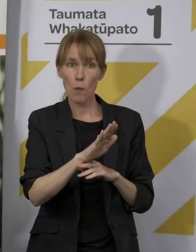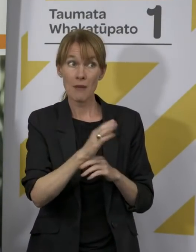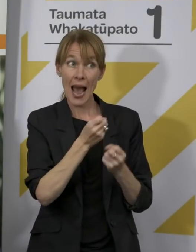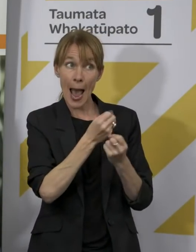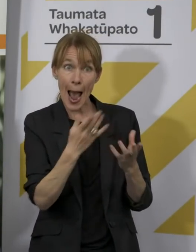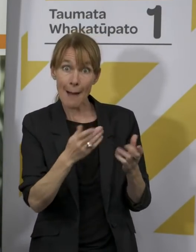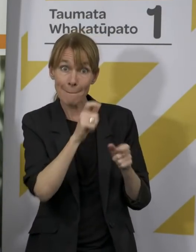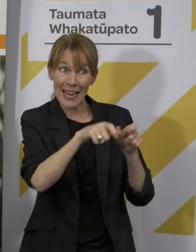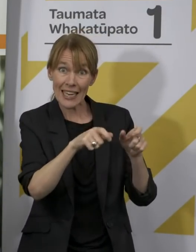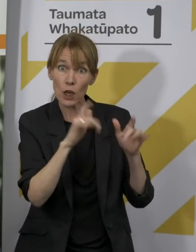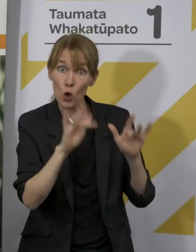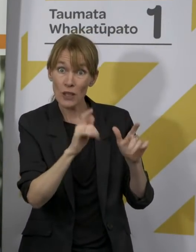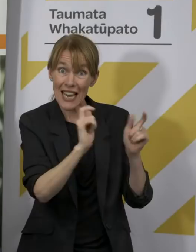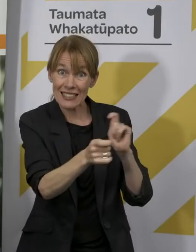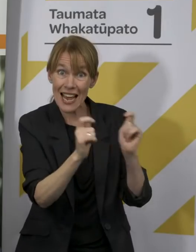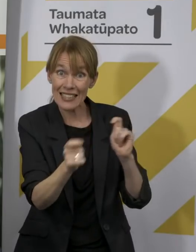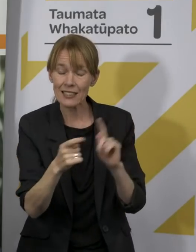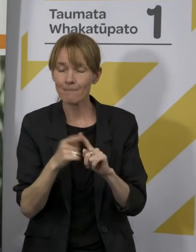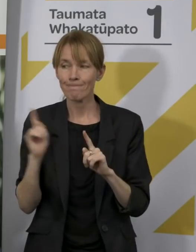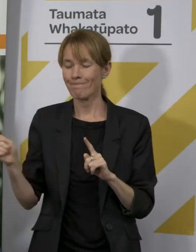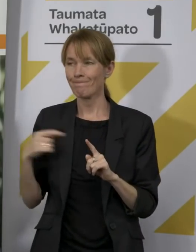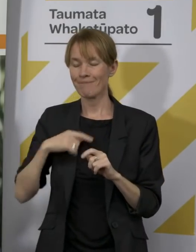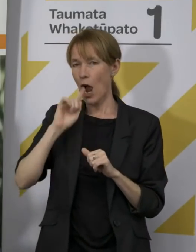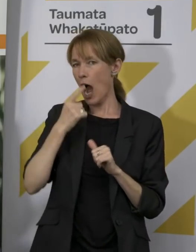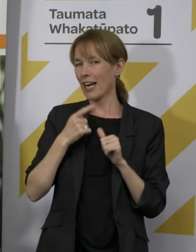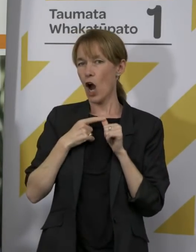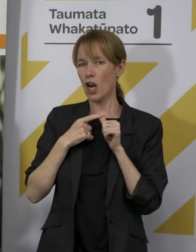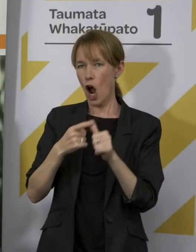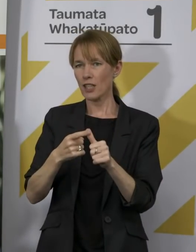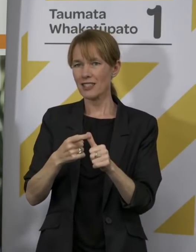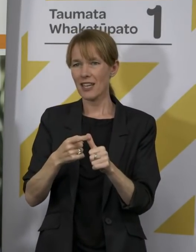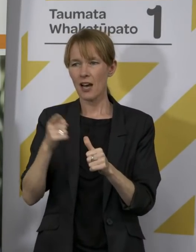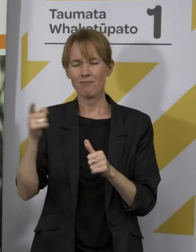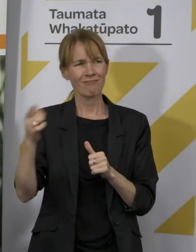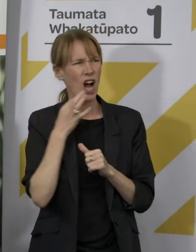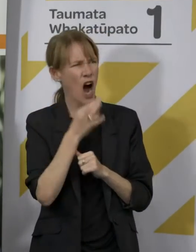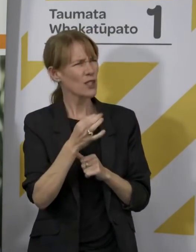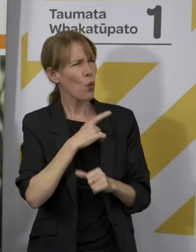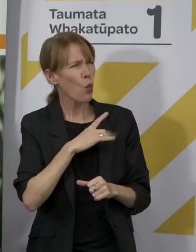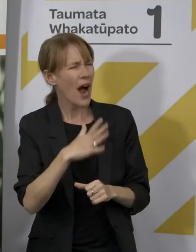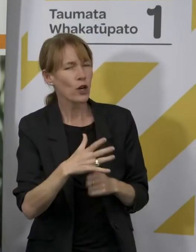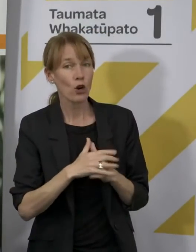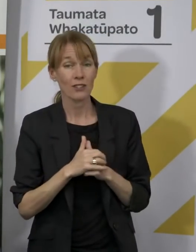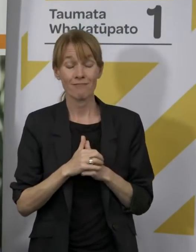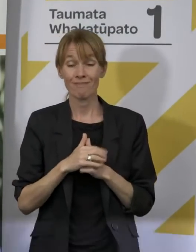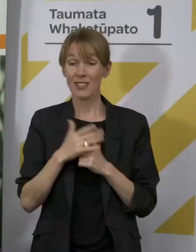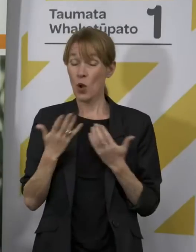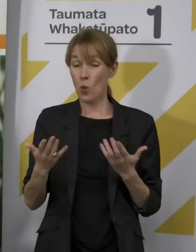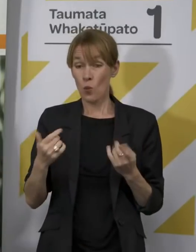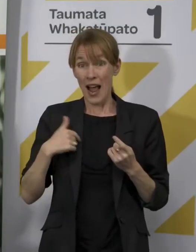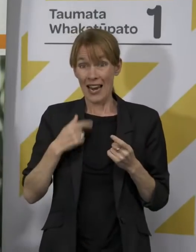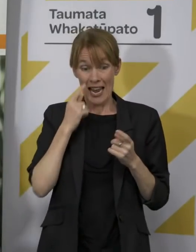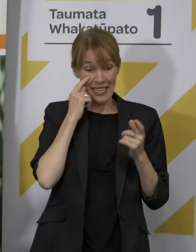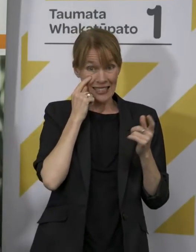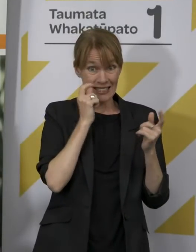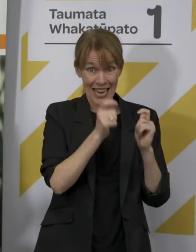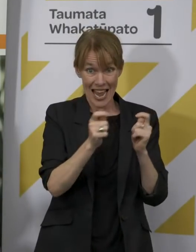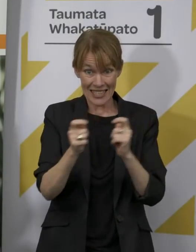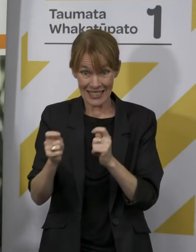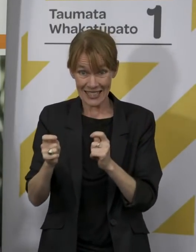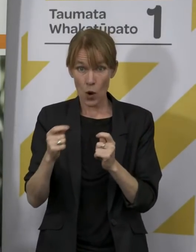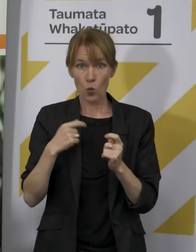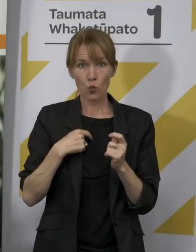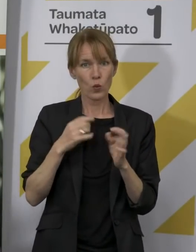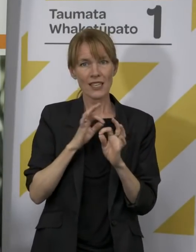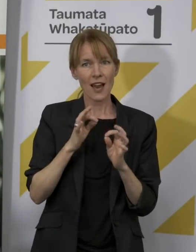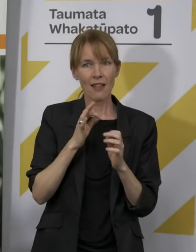because the testing was done and no NHI was necessary on the